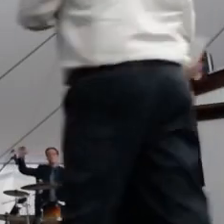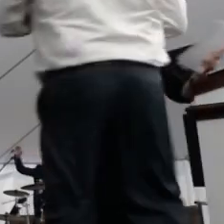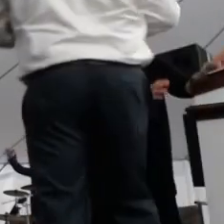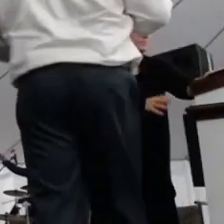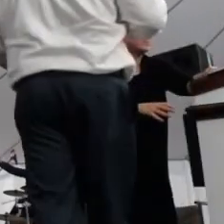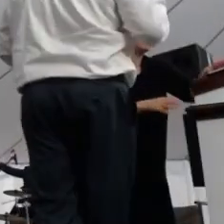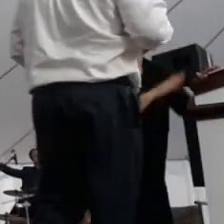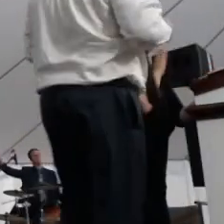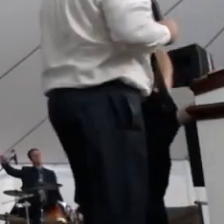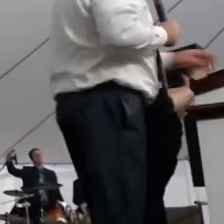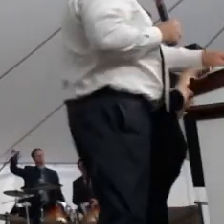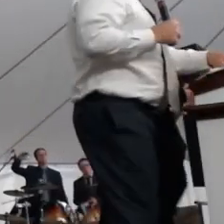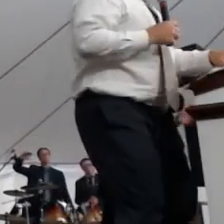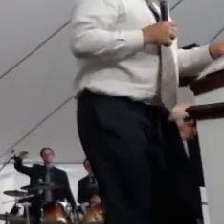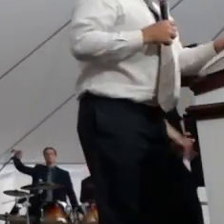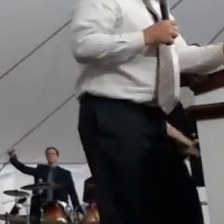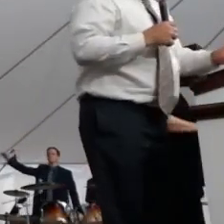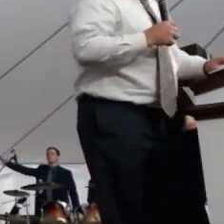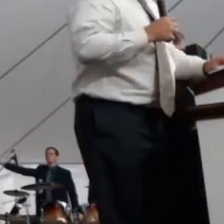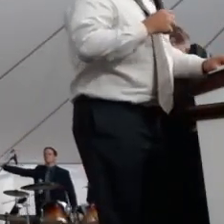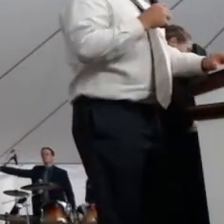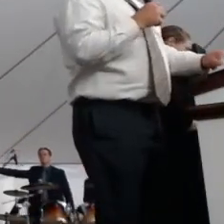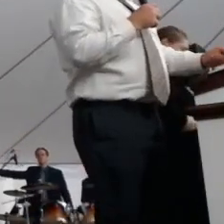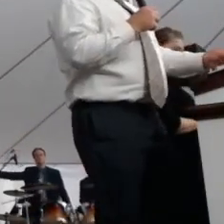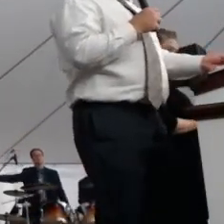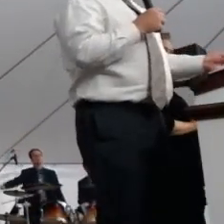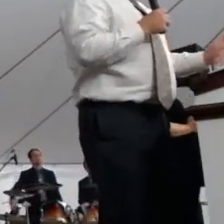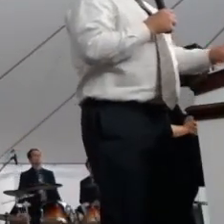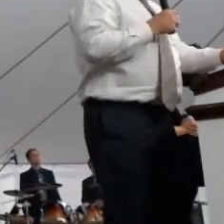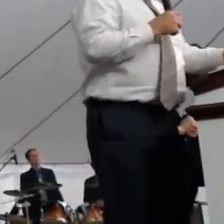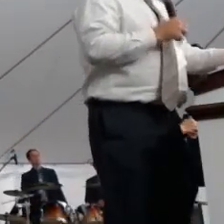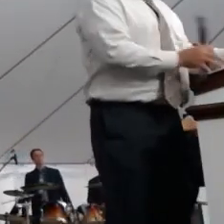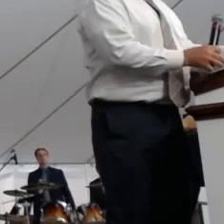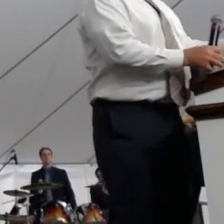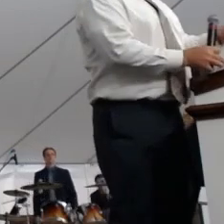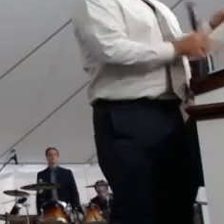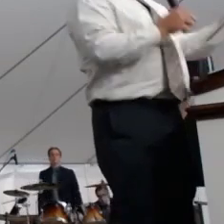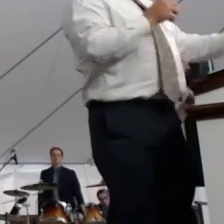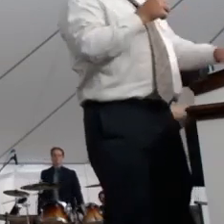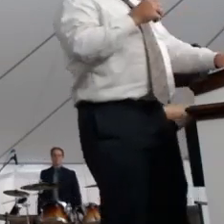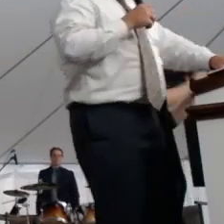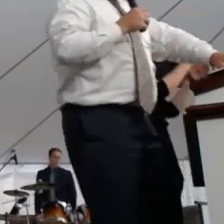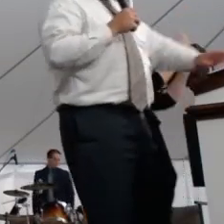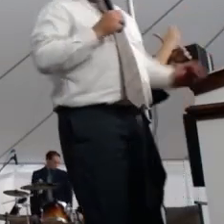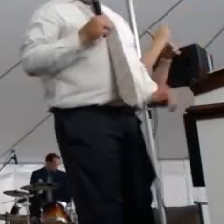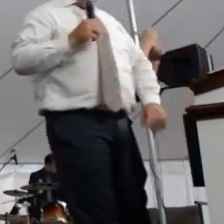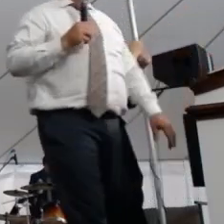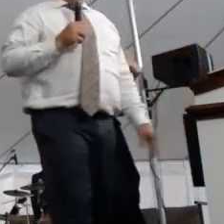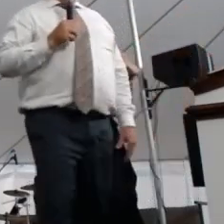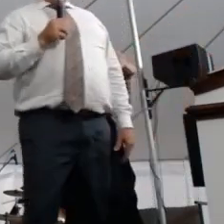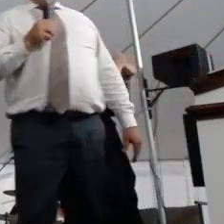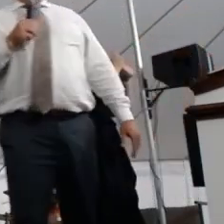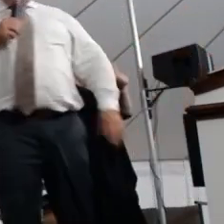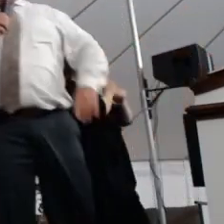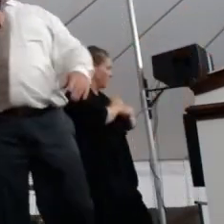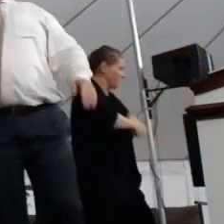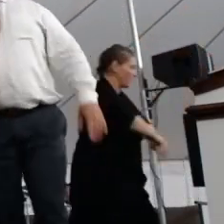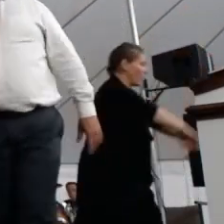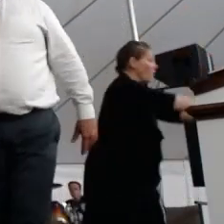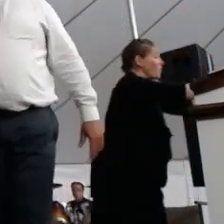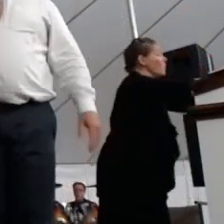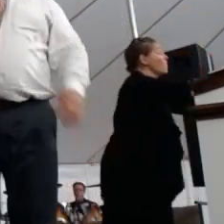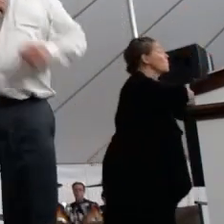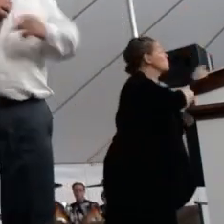Somebody say, praise the Lord. You start letting the flow go. Things begin to happen. You start